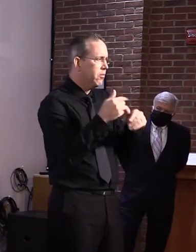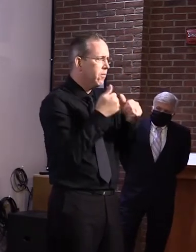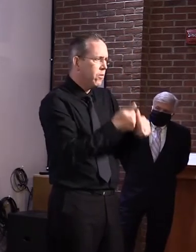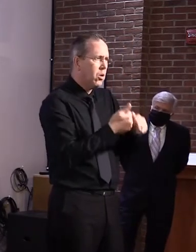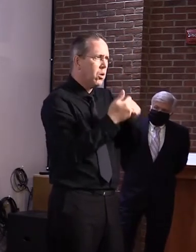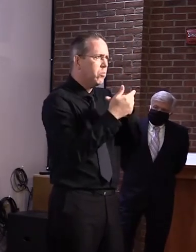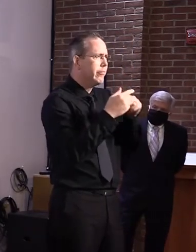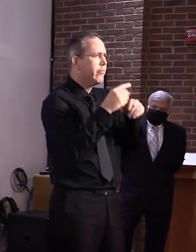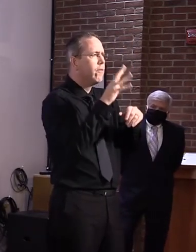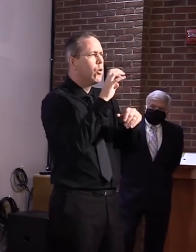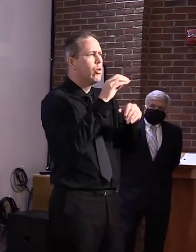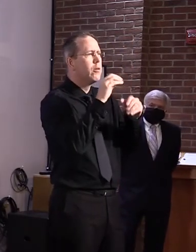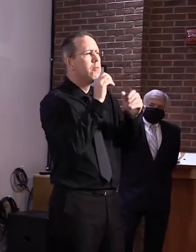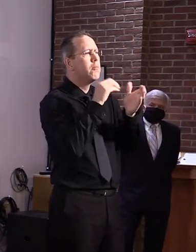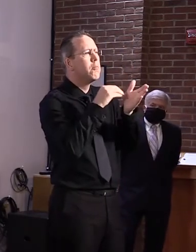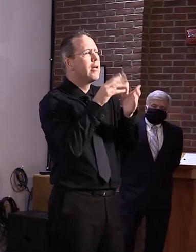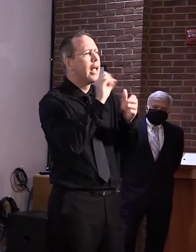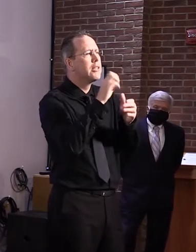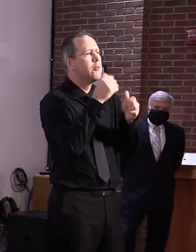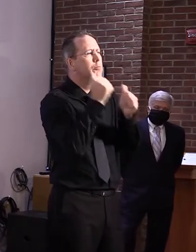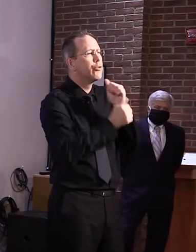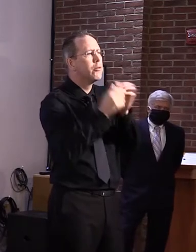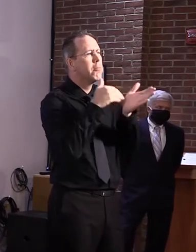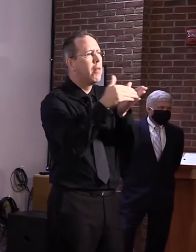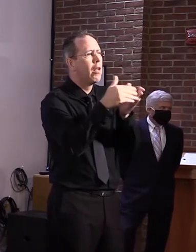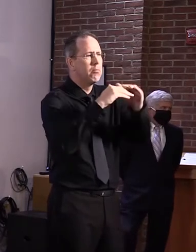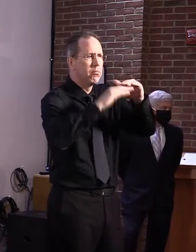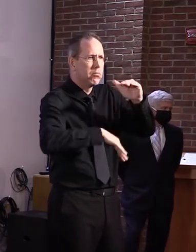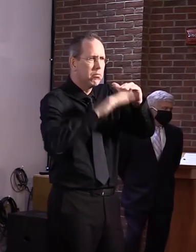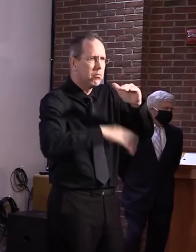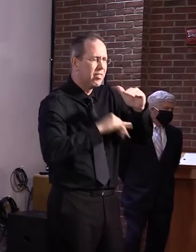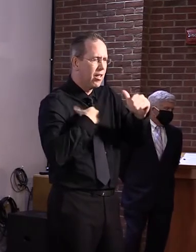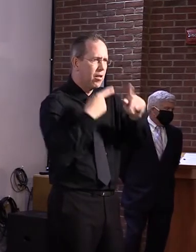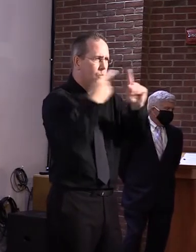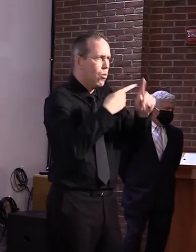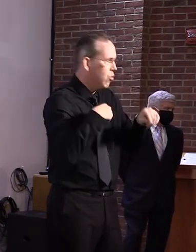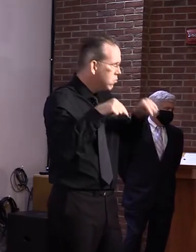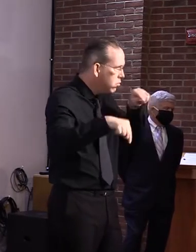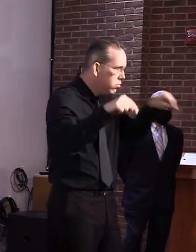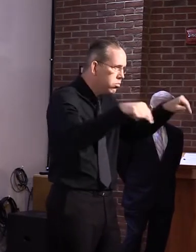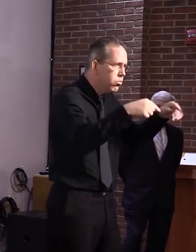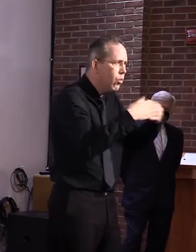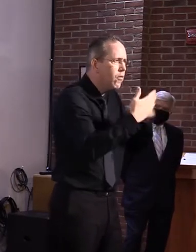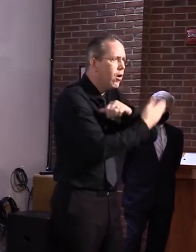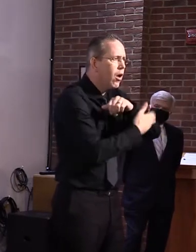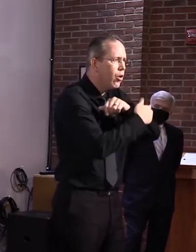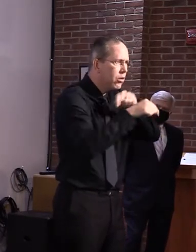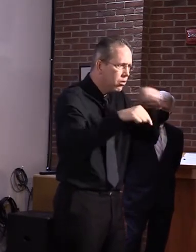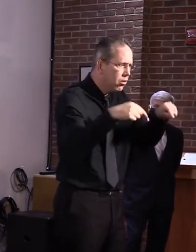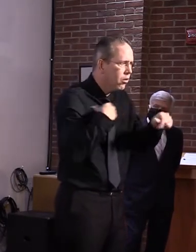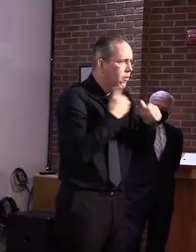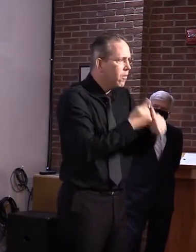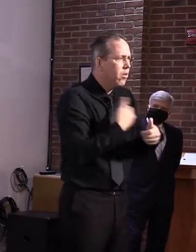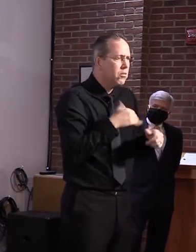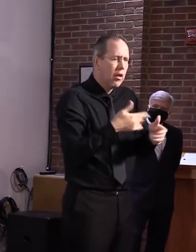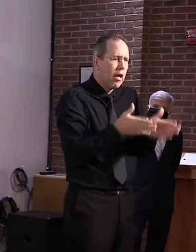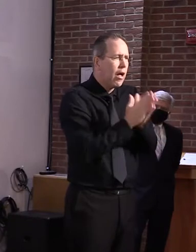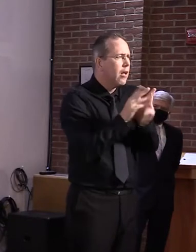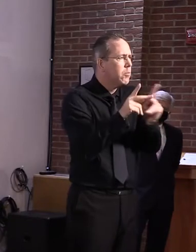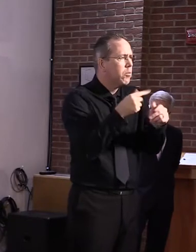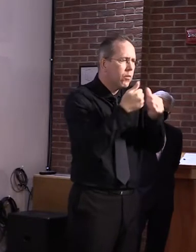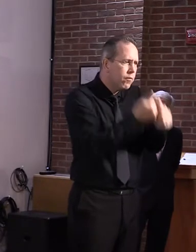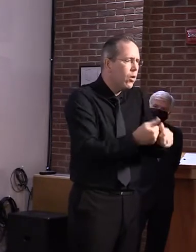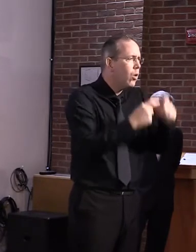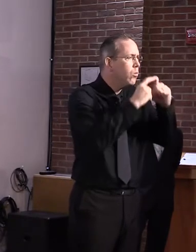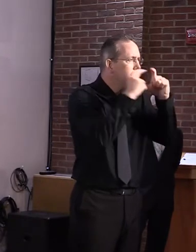people take responsibility for themselves, physically distance, wear a mask, wash your hands a lot, and so